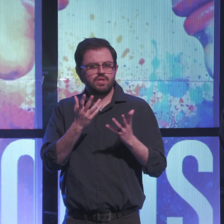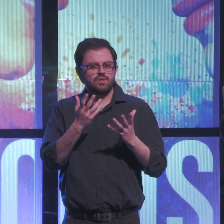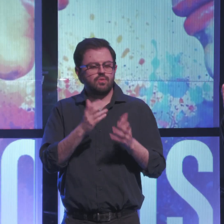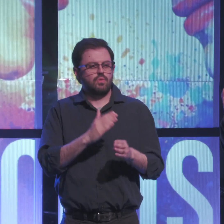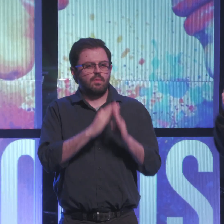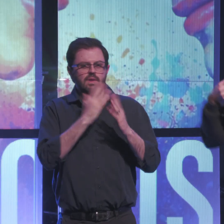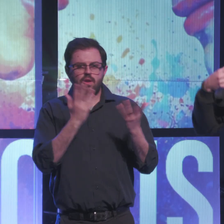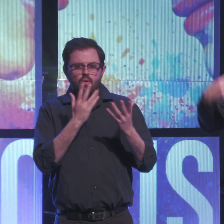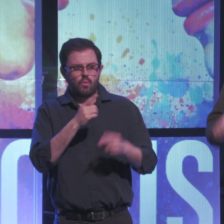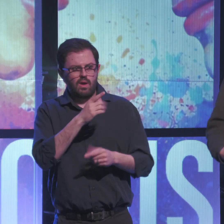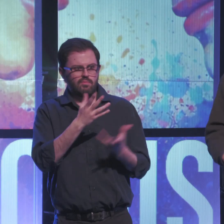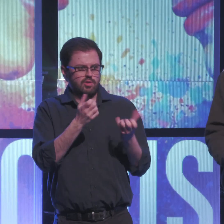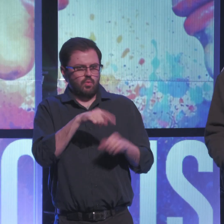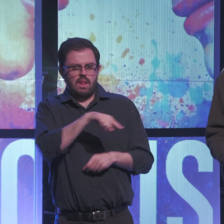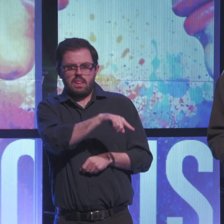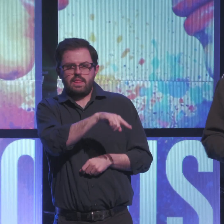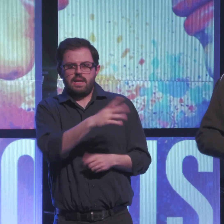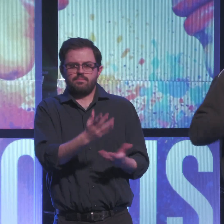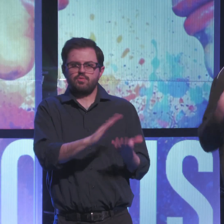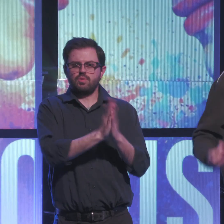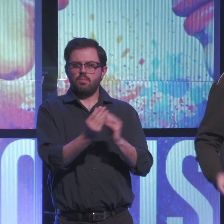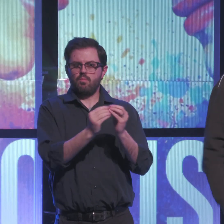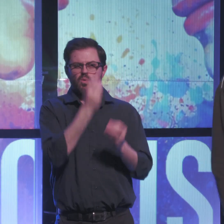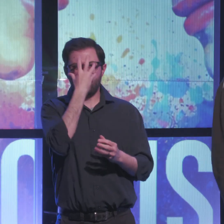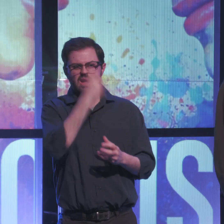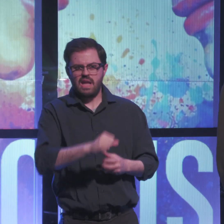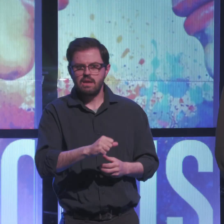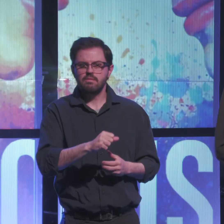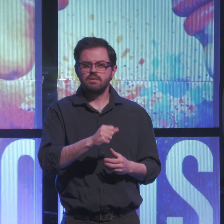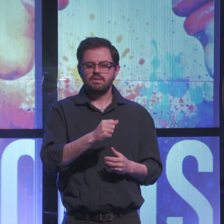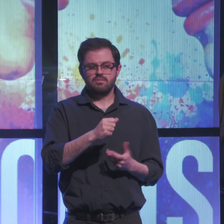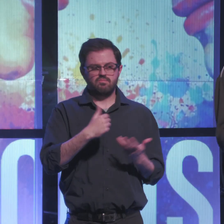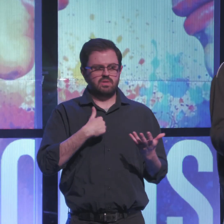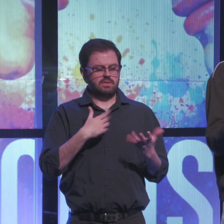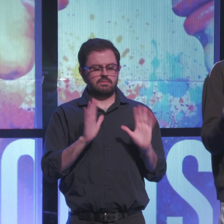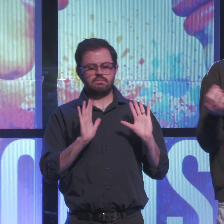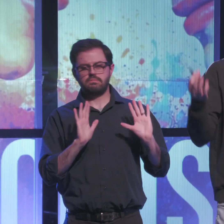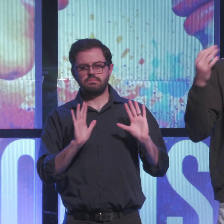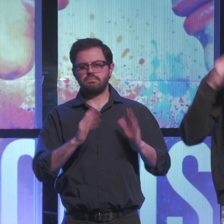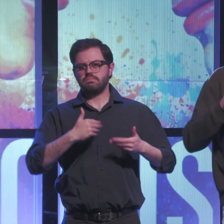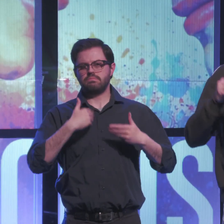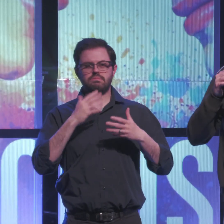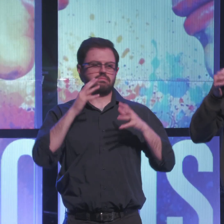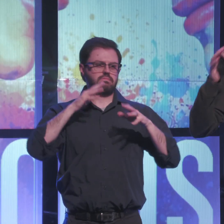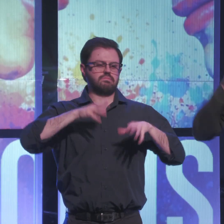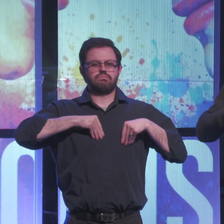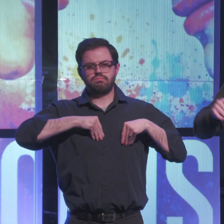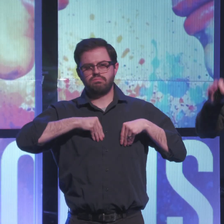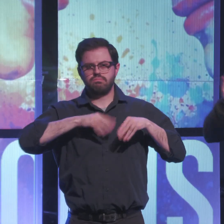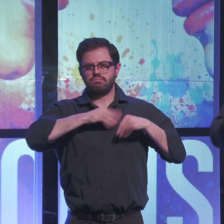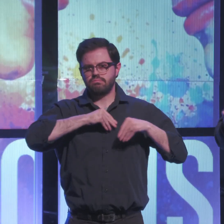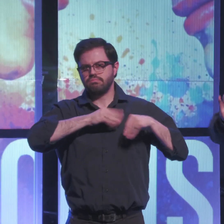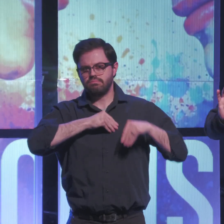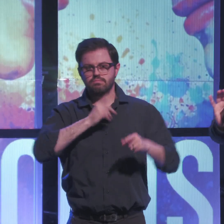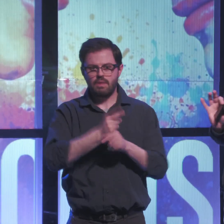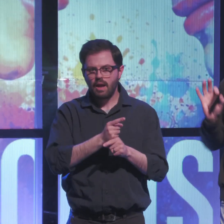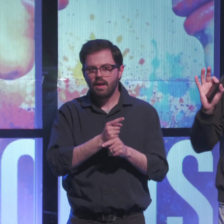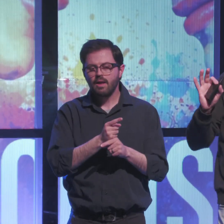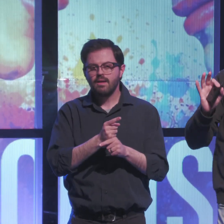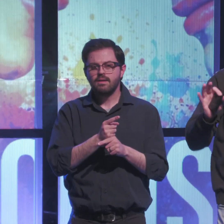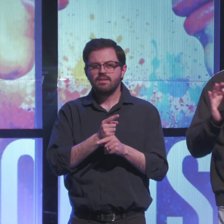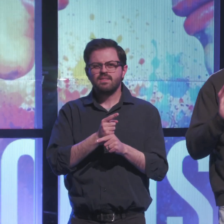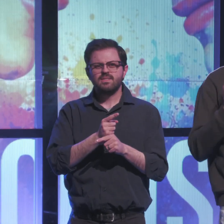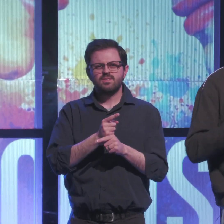getting more and more angry, we don't hold our sacred ground, we just kind of go with it. These are all ways in which like emotion and fear take over and we go